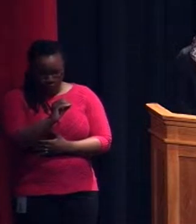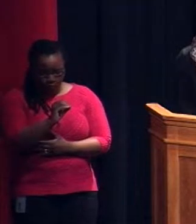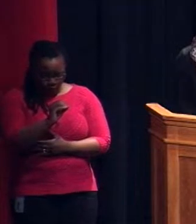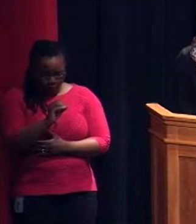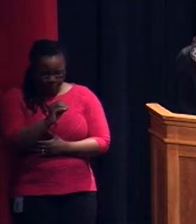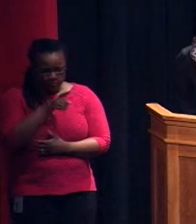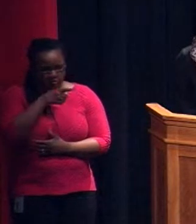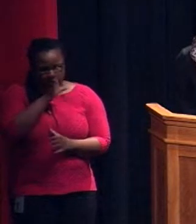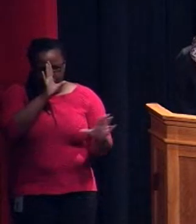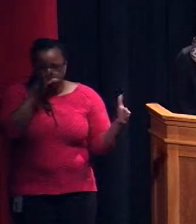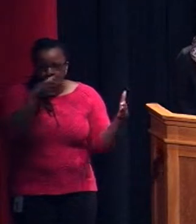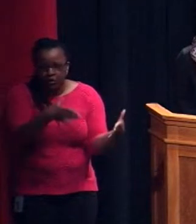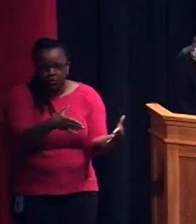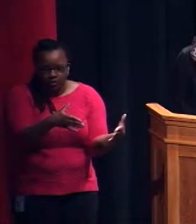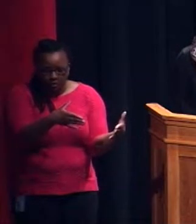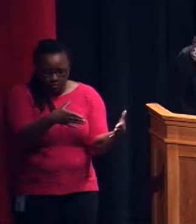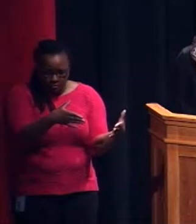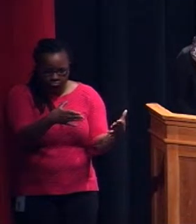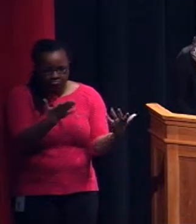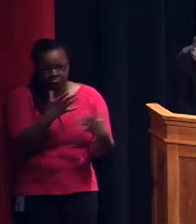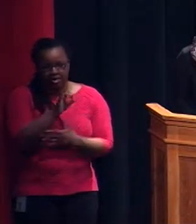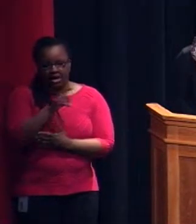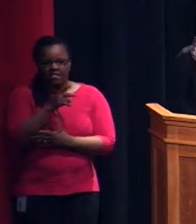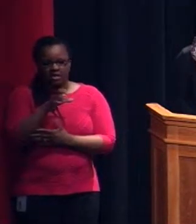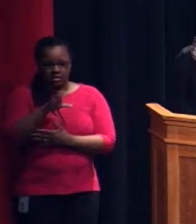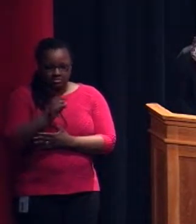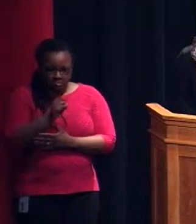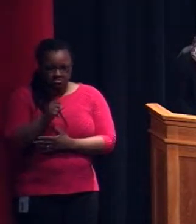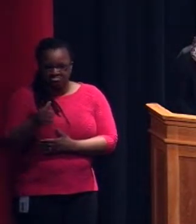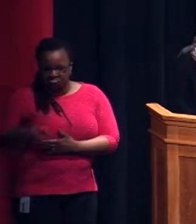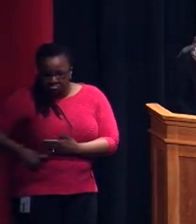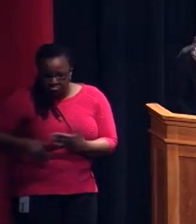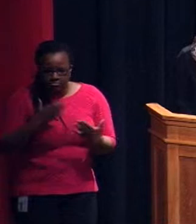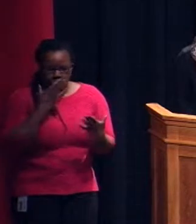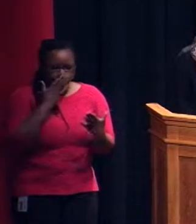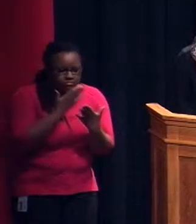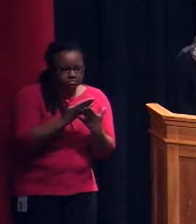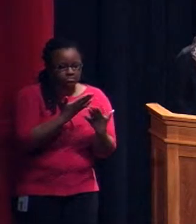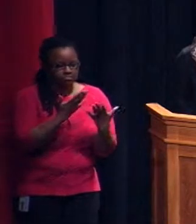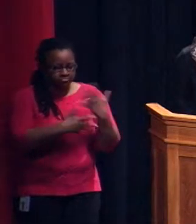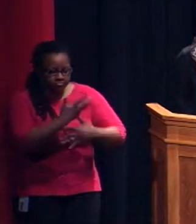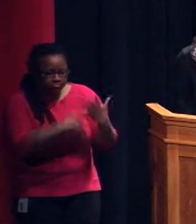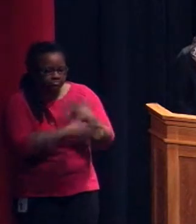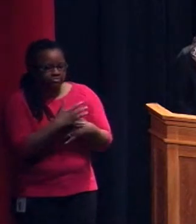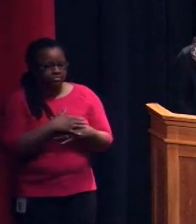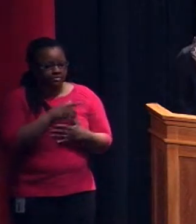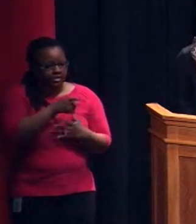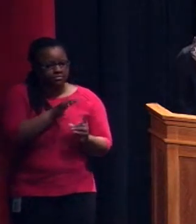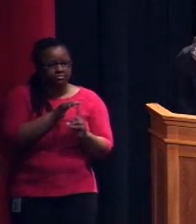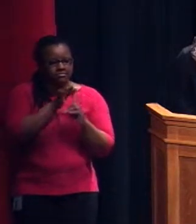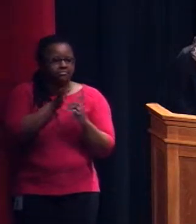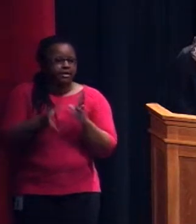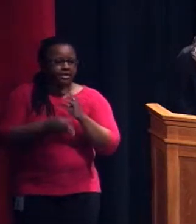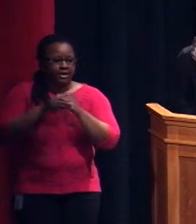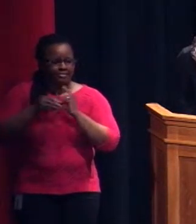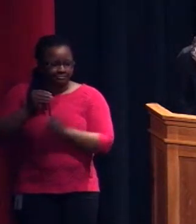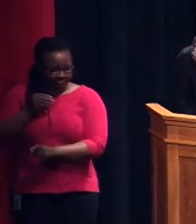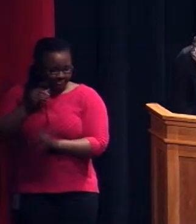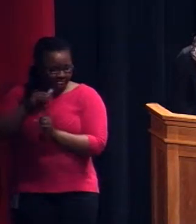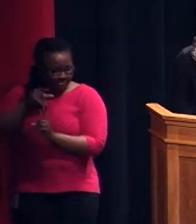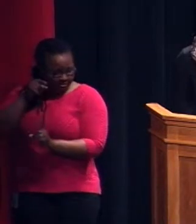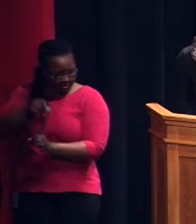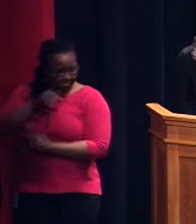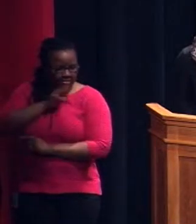concentration is ethical and creative leadership with a specialization in Martin Luther King studies. He obtained a